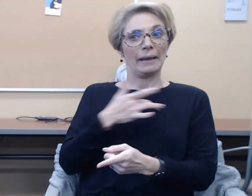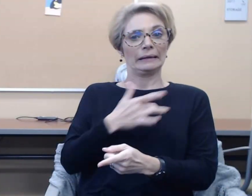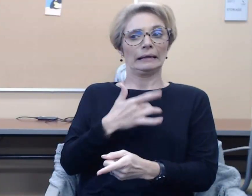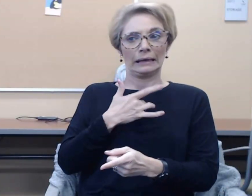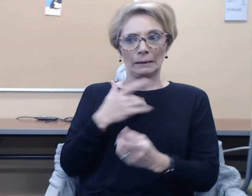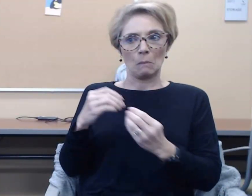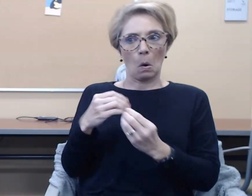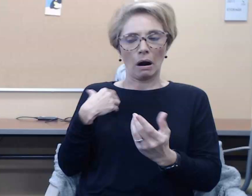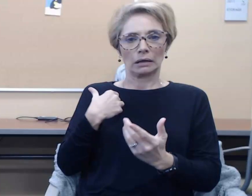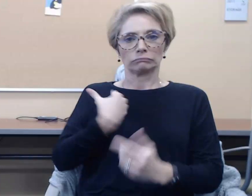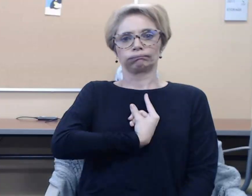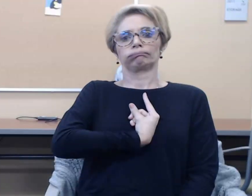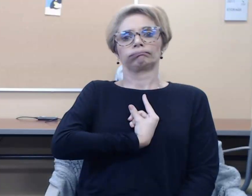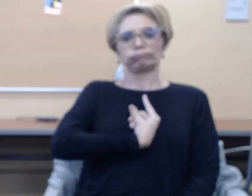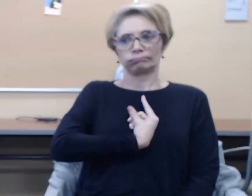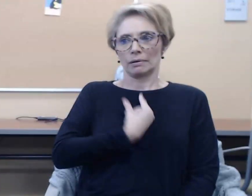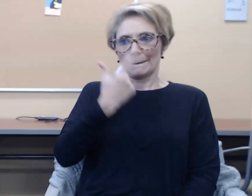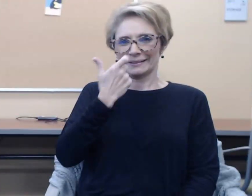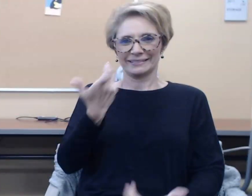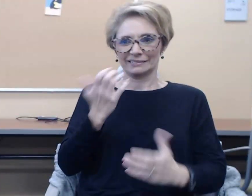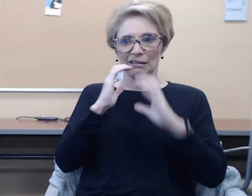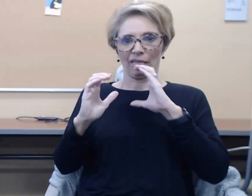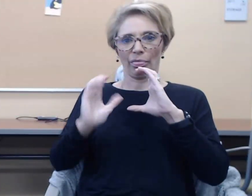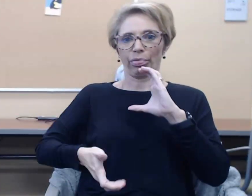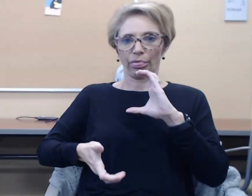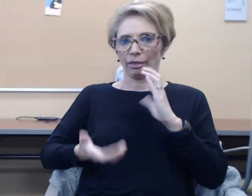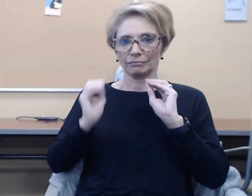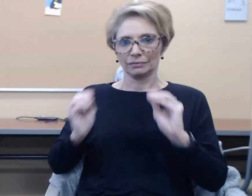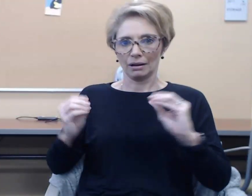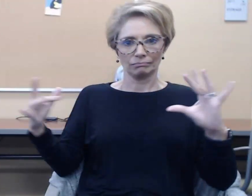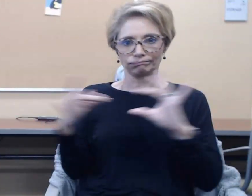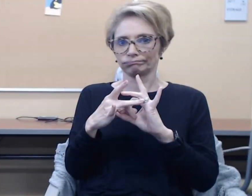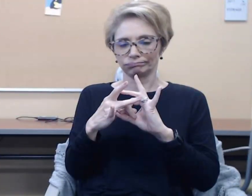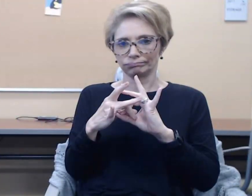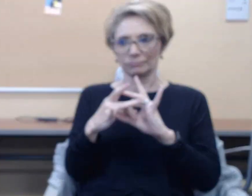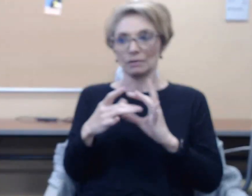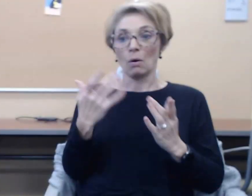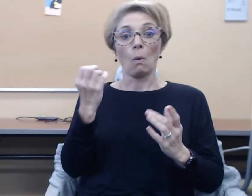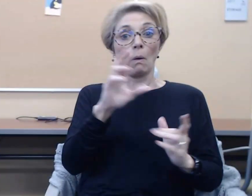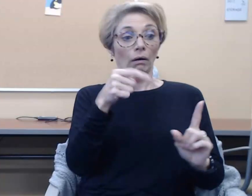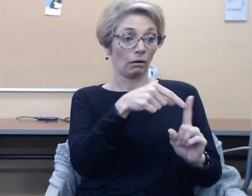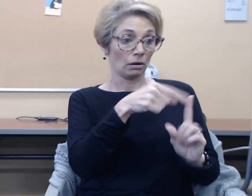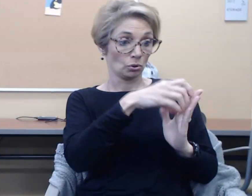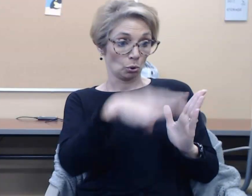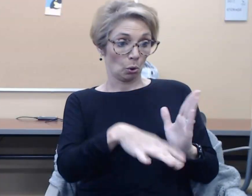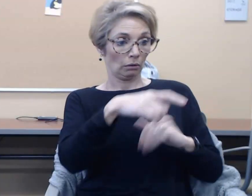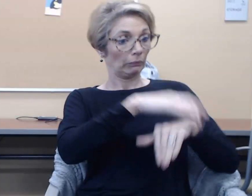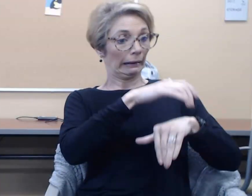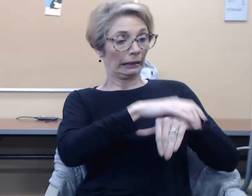severity of loneliness because there's no crossover in language. Versus a student who may only use English, okay, well their peers might be more